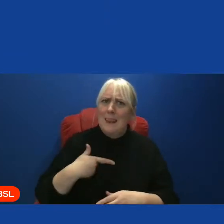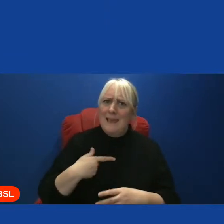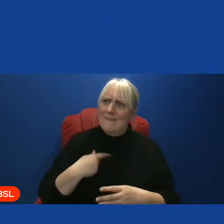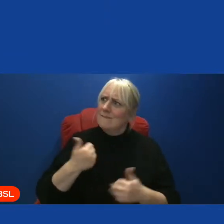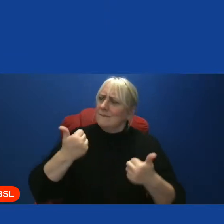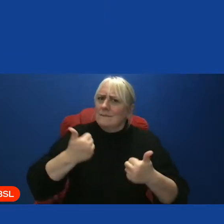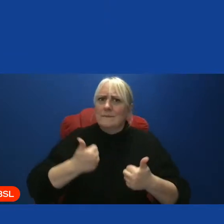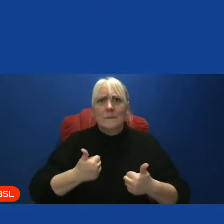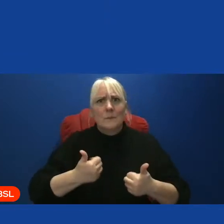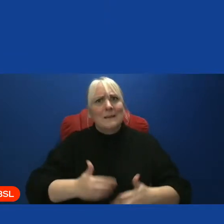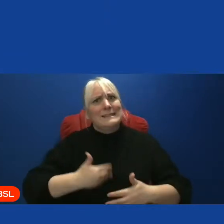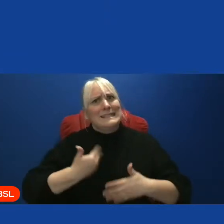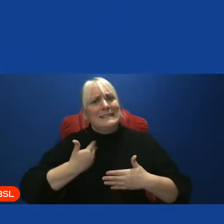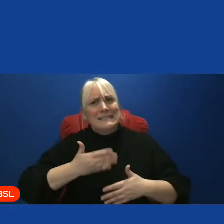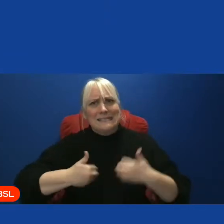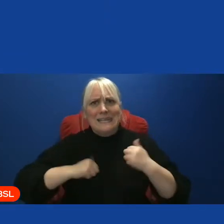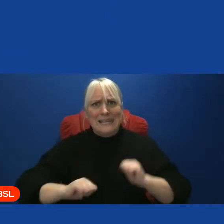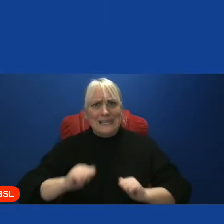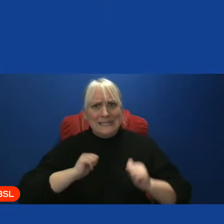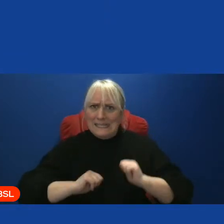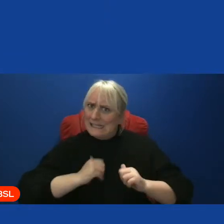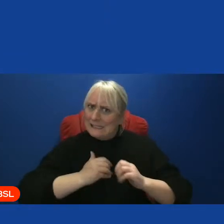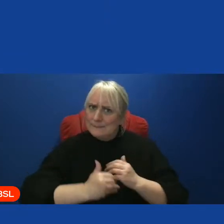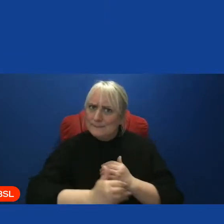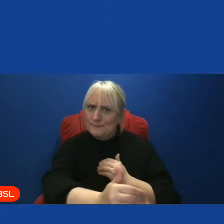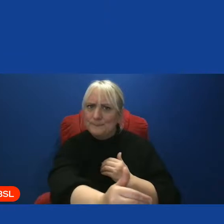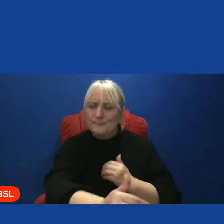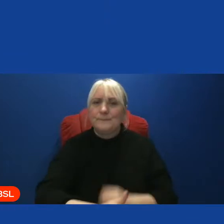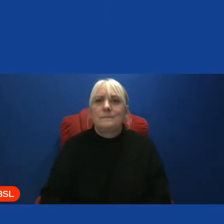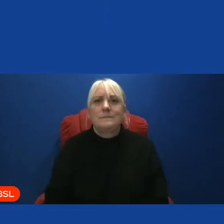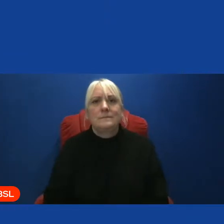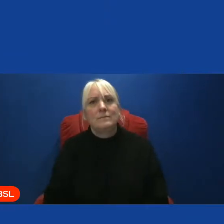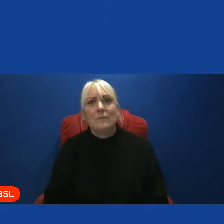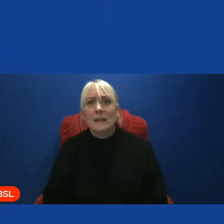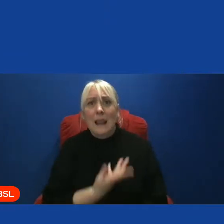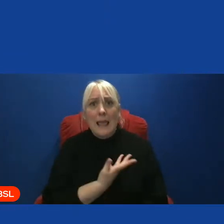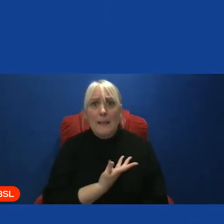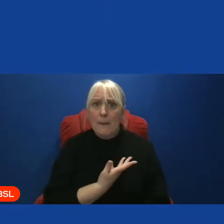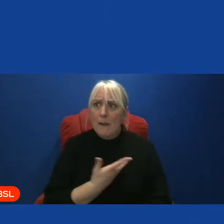about tough choices, why is it this choice